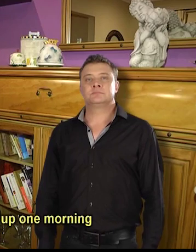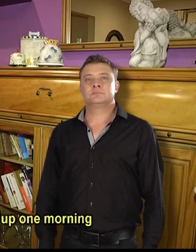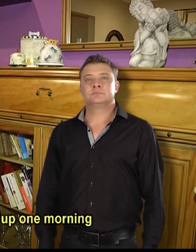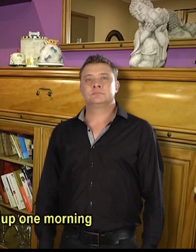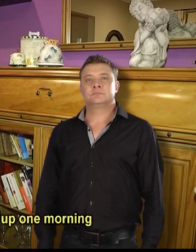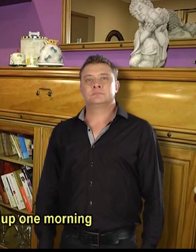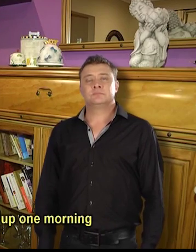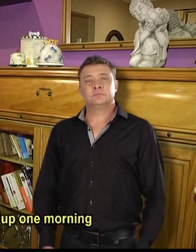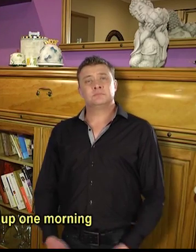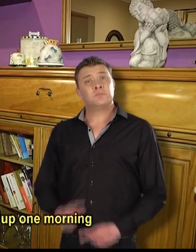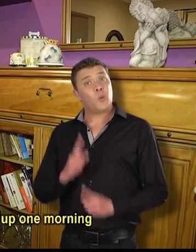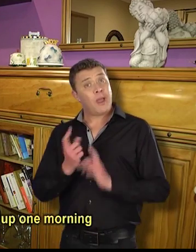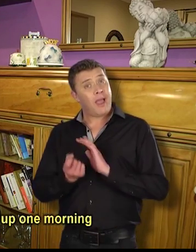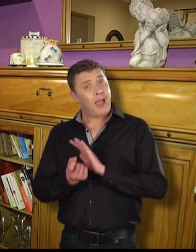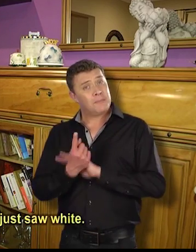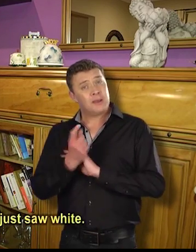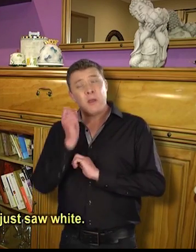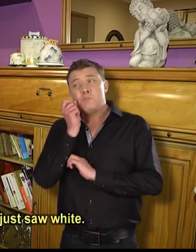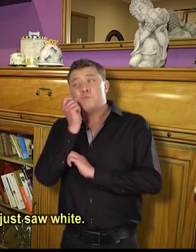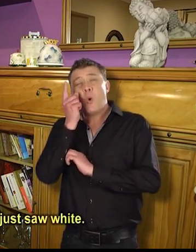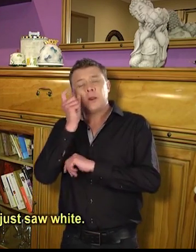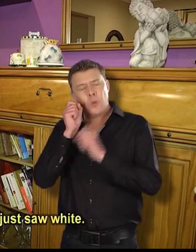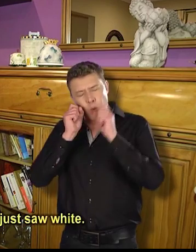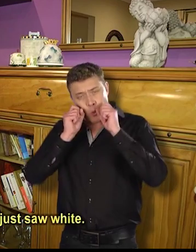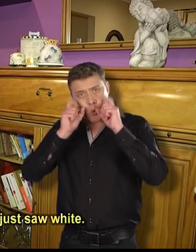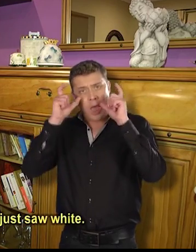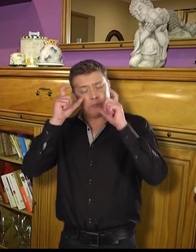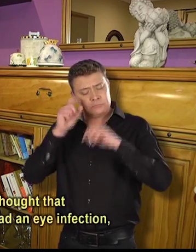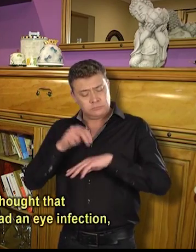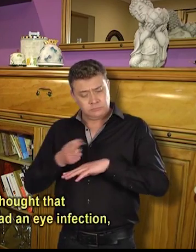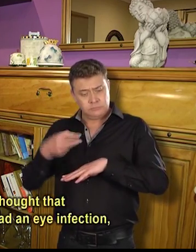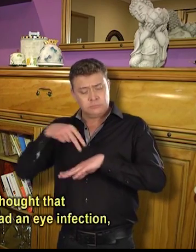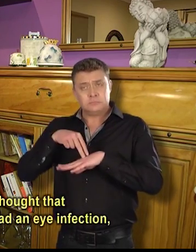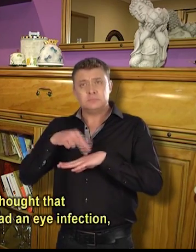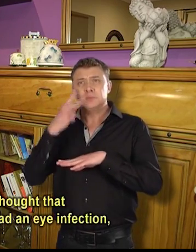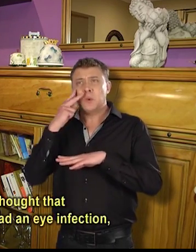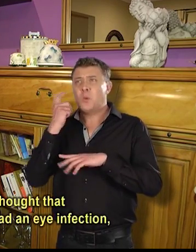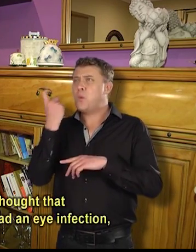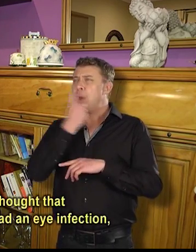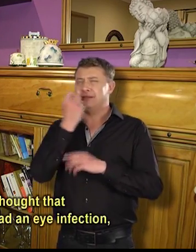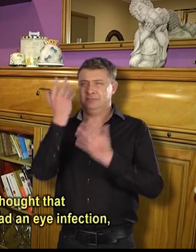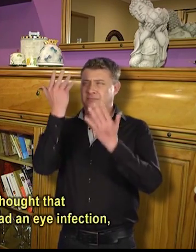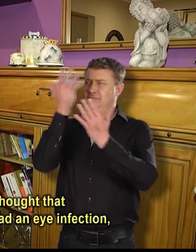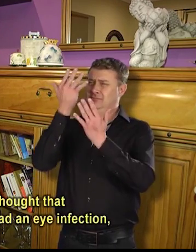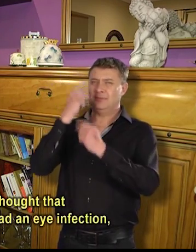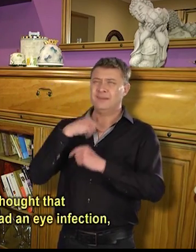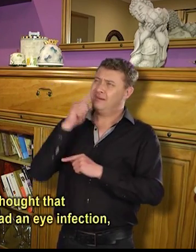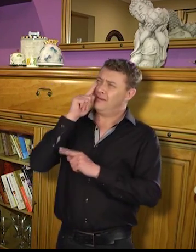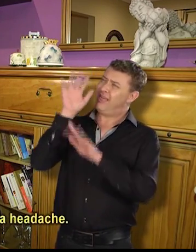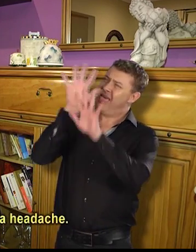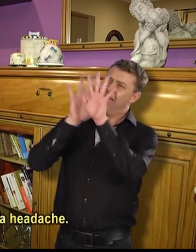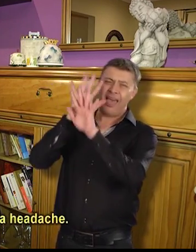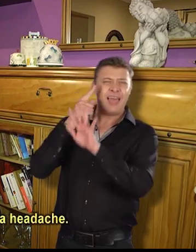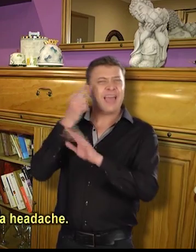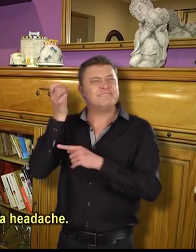What happened was I woke up one morning and then I just saw white, and I thought, like either maybe an eye